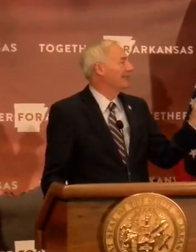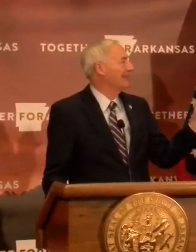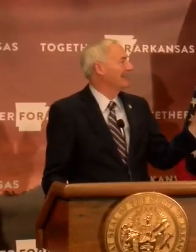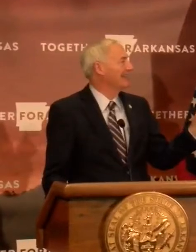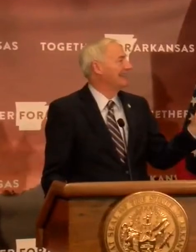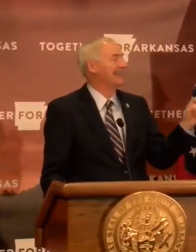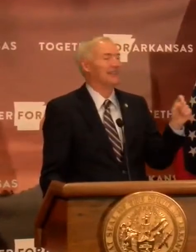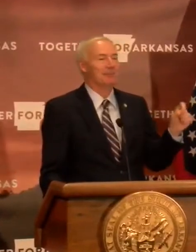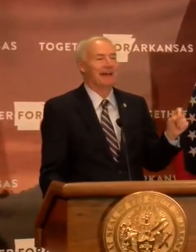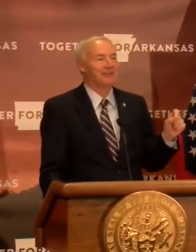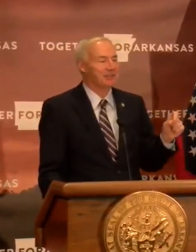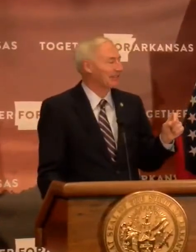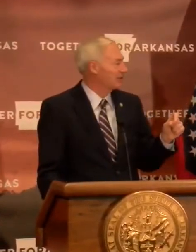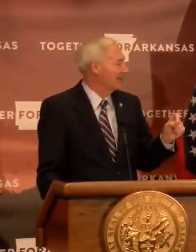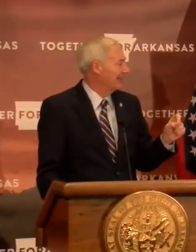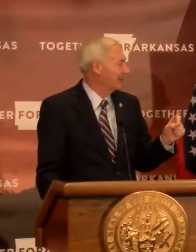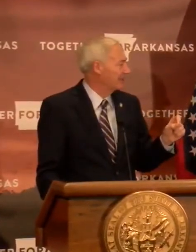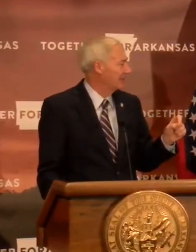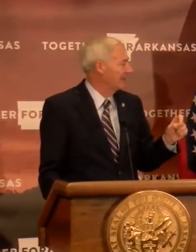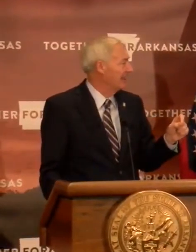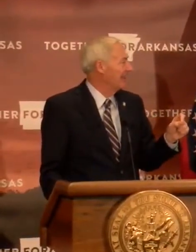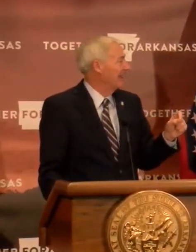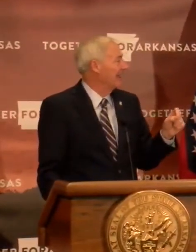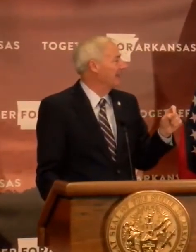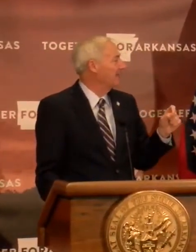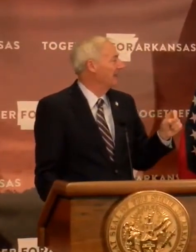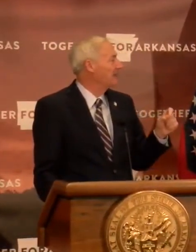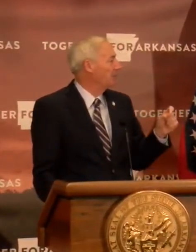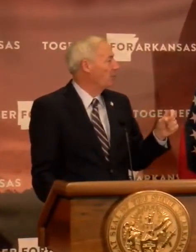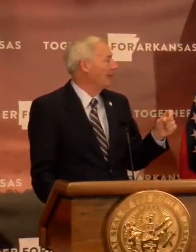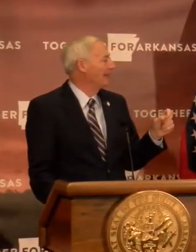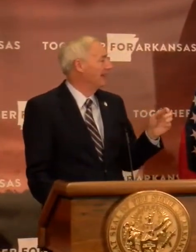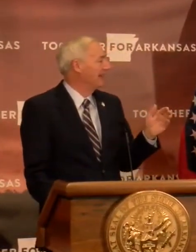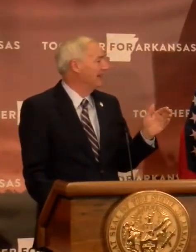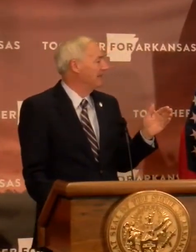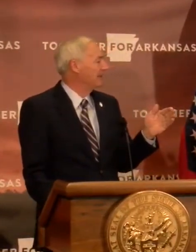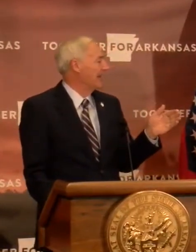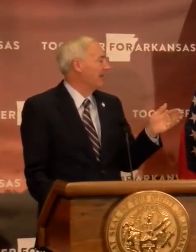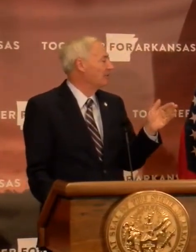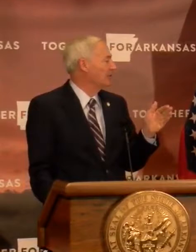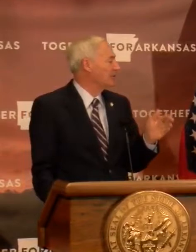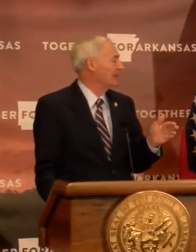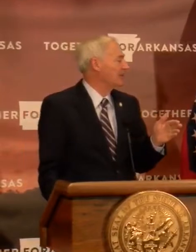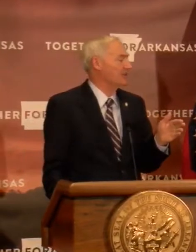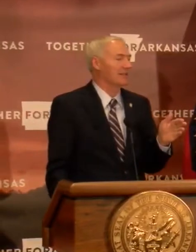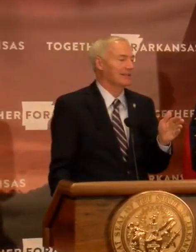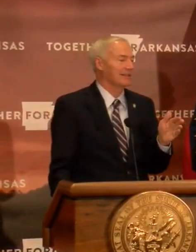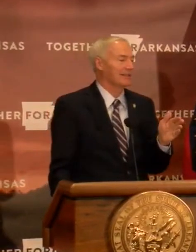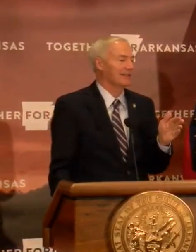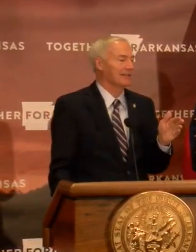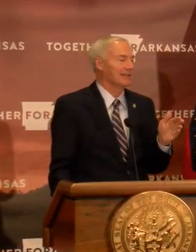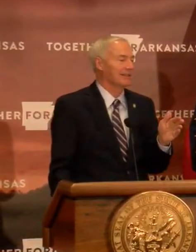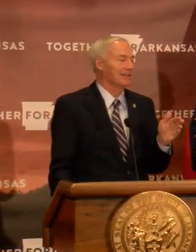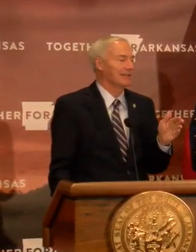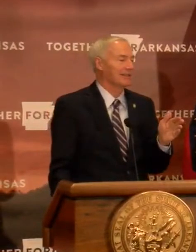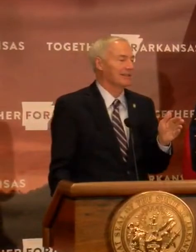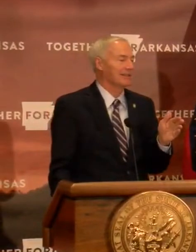with COVID-19 in the past 6 days. And they make the point that if it's after 6